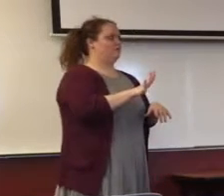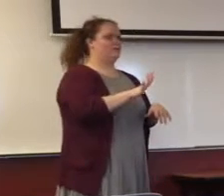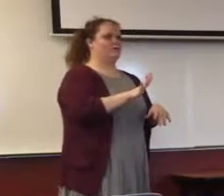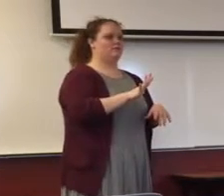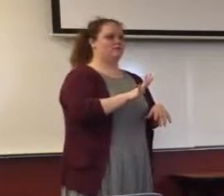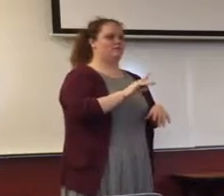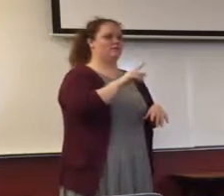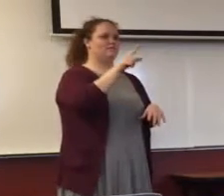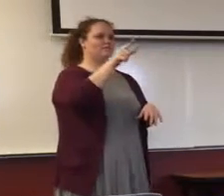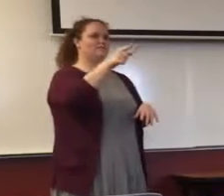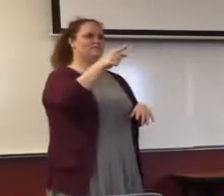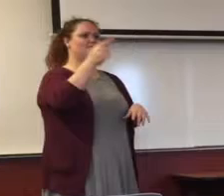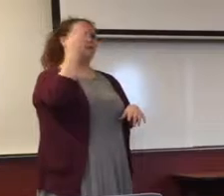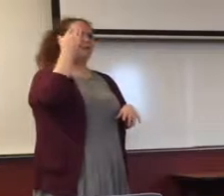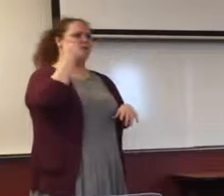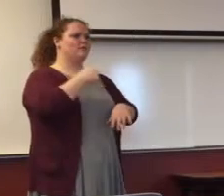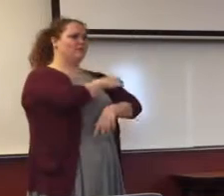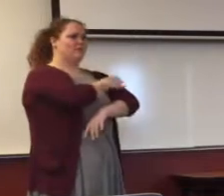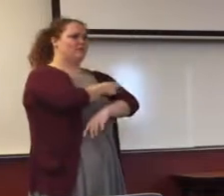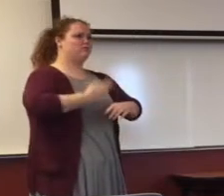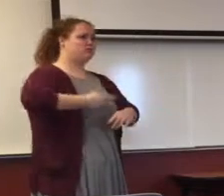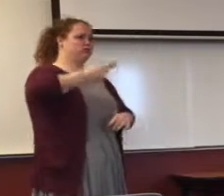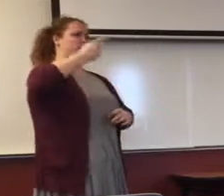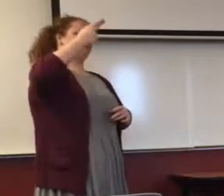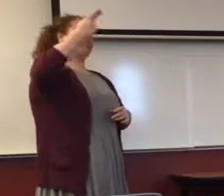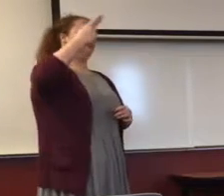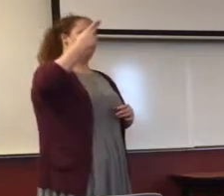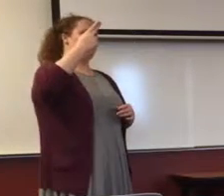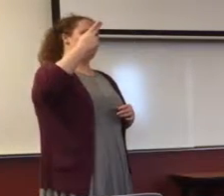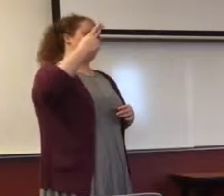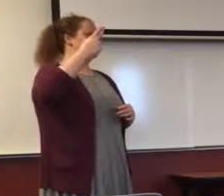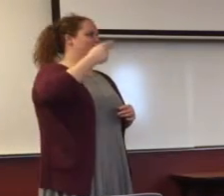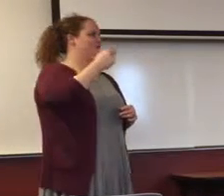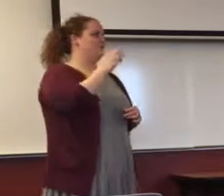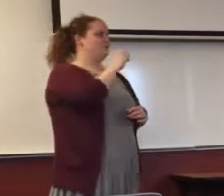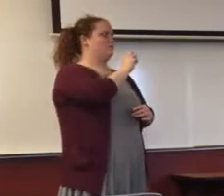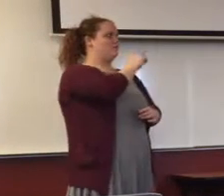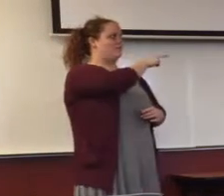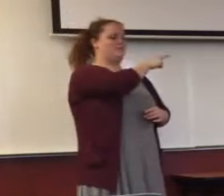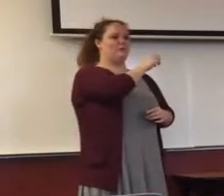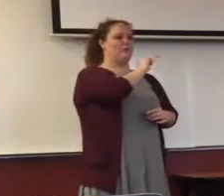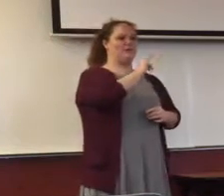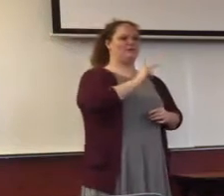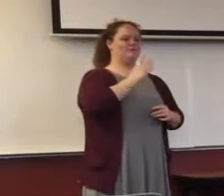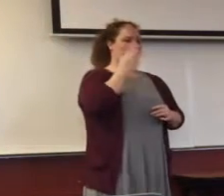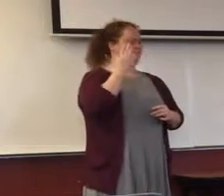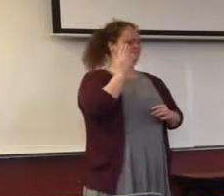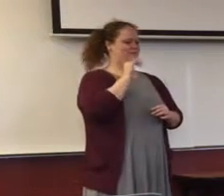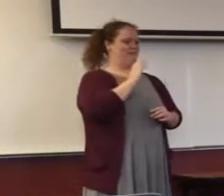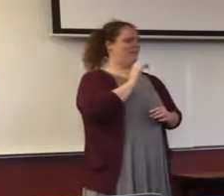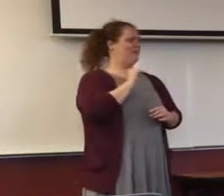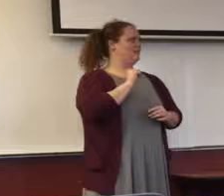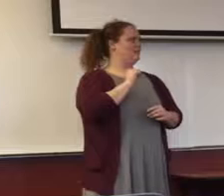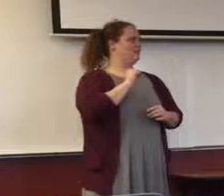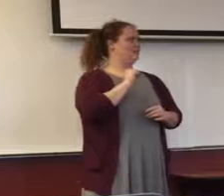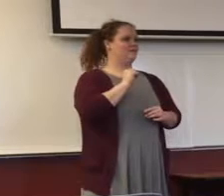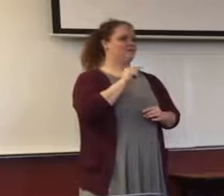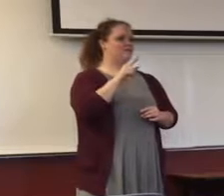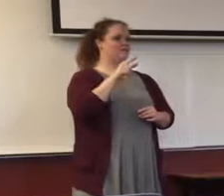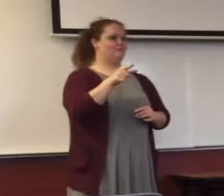I'll tell you what. Okay. Not just you, All right, bye. it's to save my health. Oh, okay, okay.